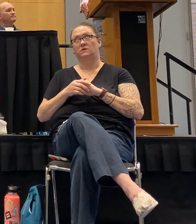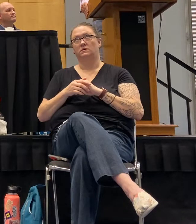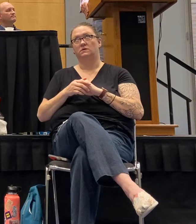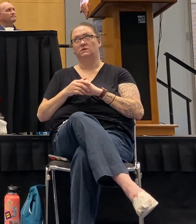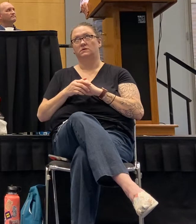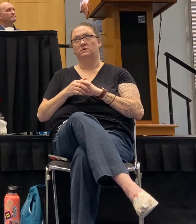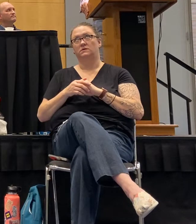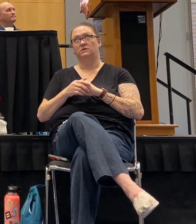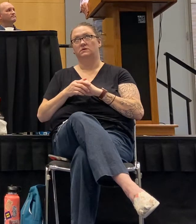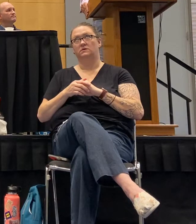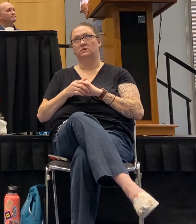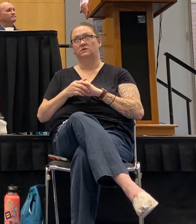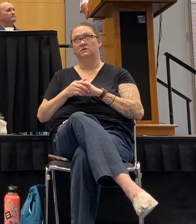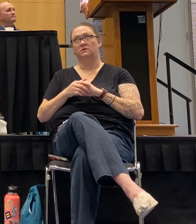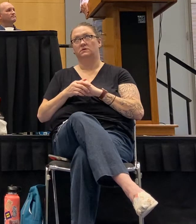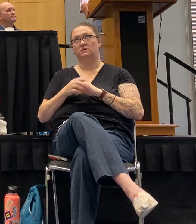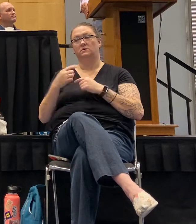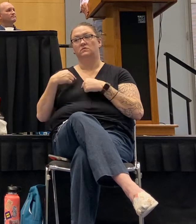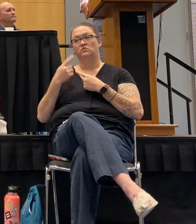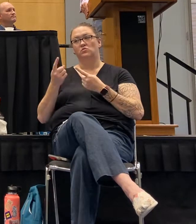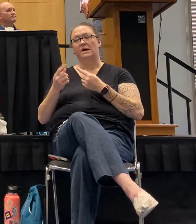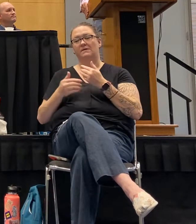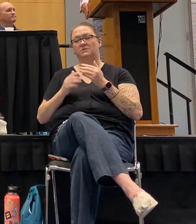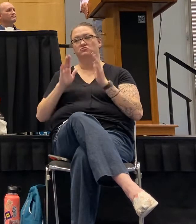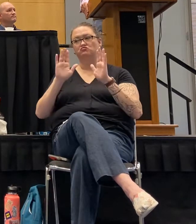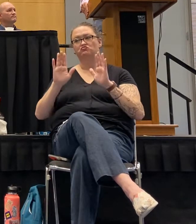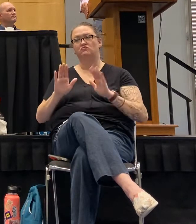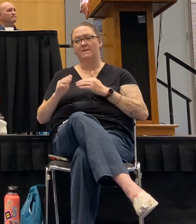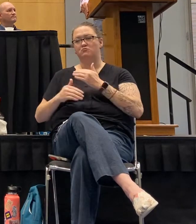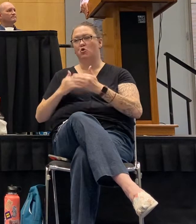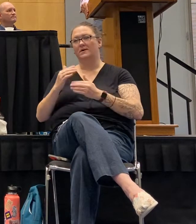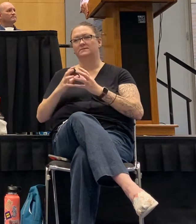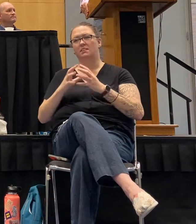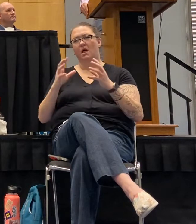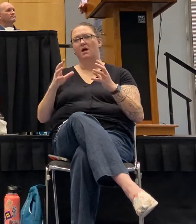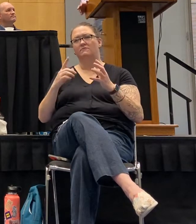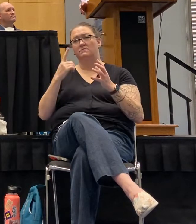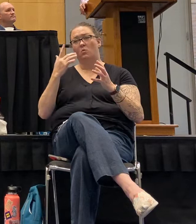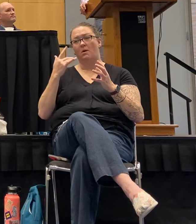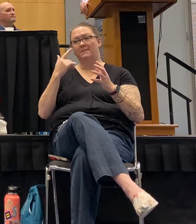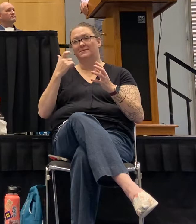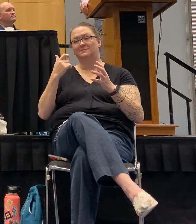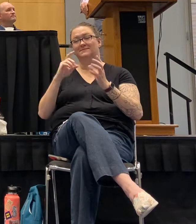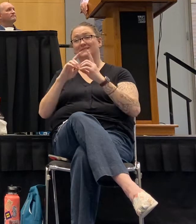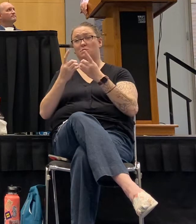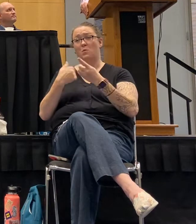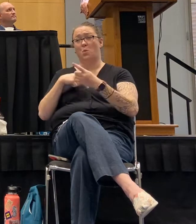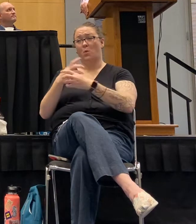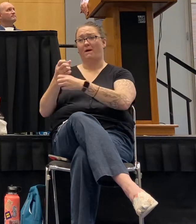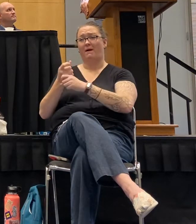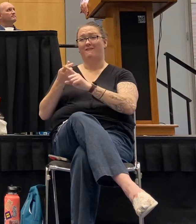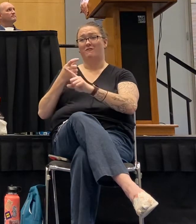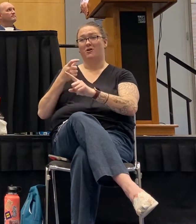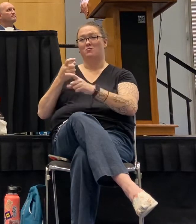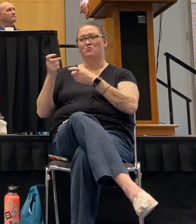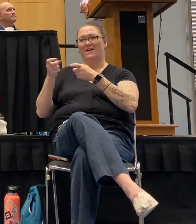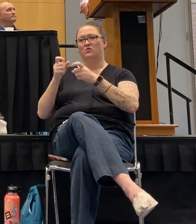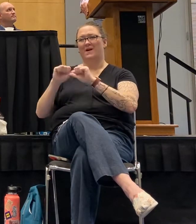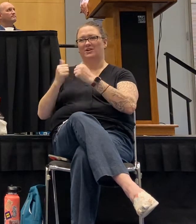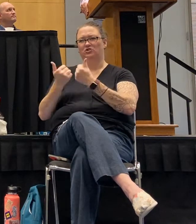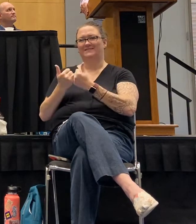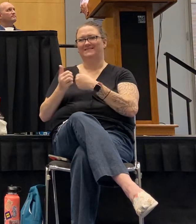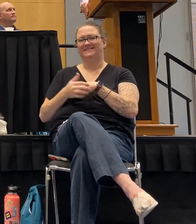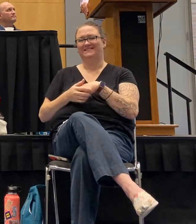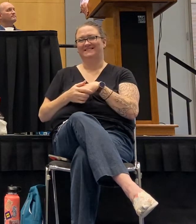have been making great progress, and a lot of it is due to the empowerment we got from the regulatory agency.